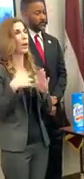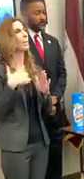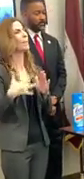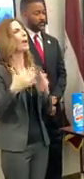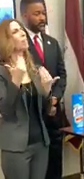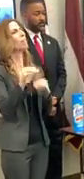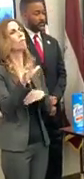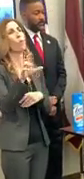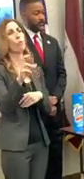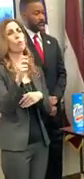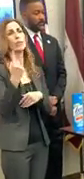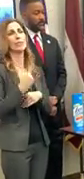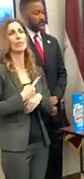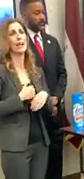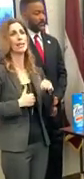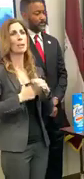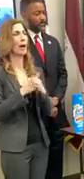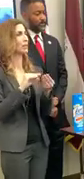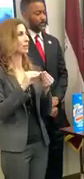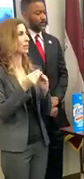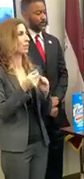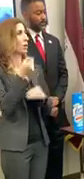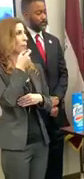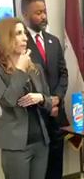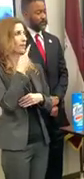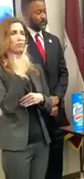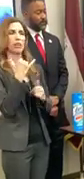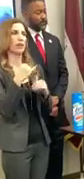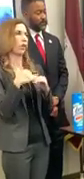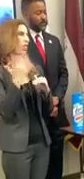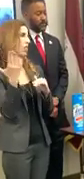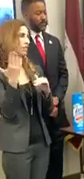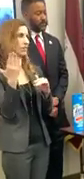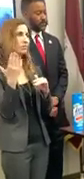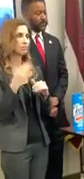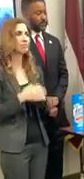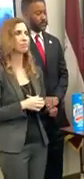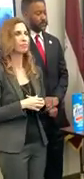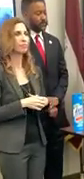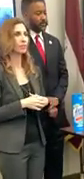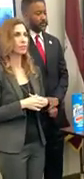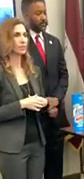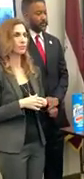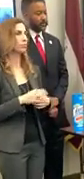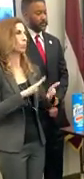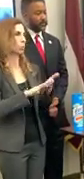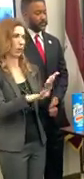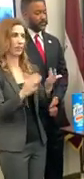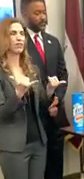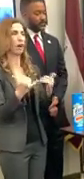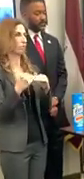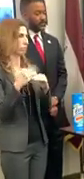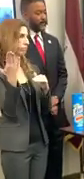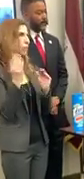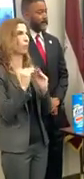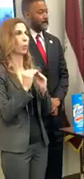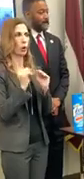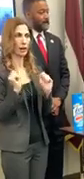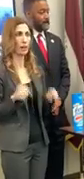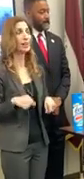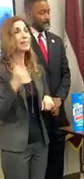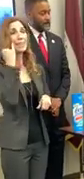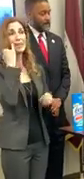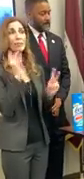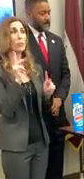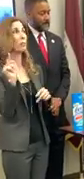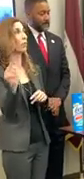normal 30-day maximum number of pills that you can get in a prescription, and they've waived that. So certainly if there's any individuals